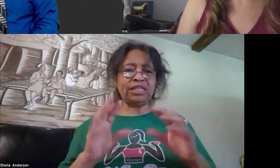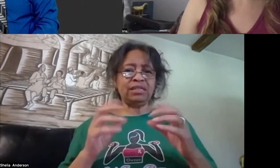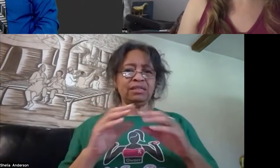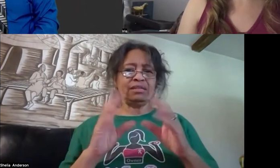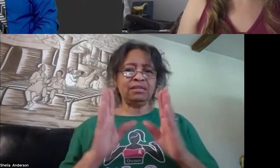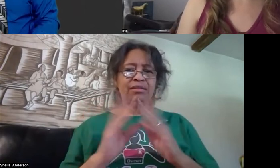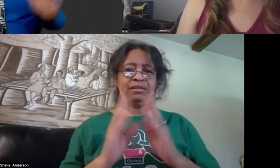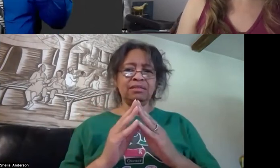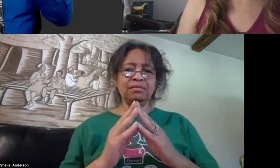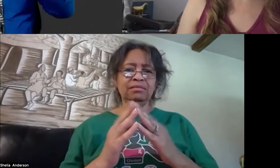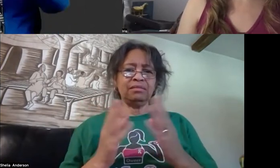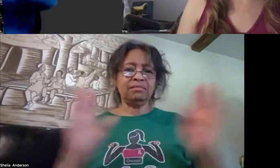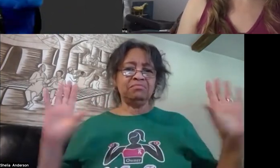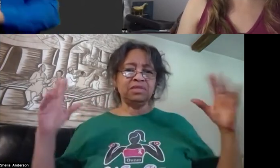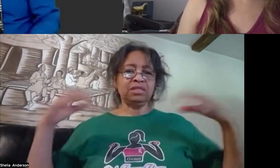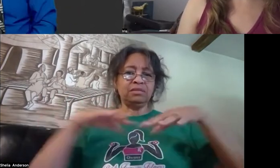convention.